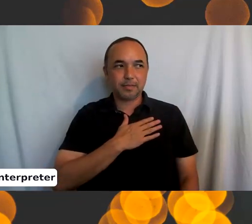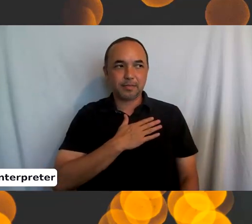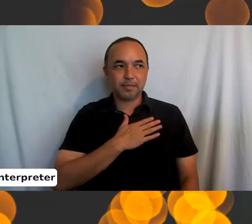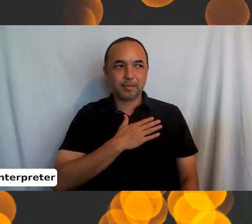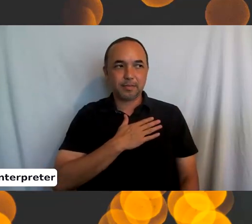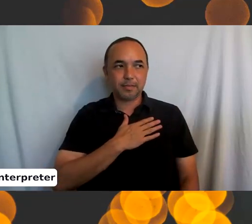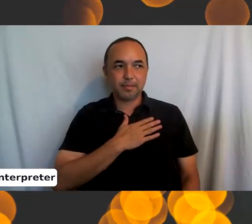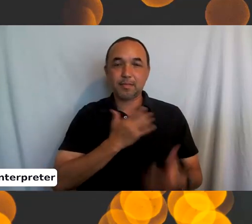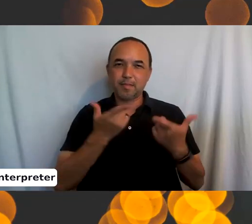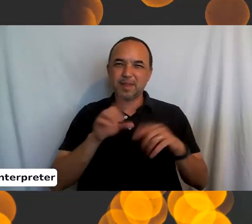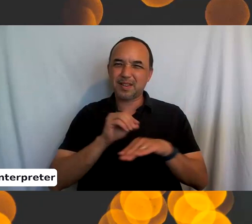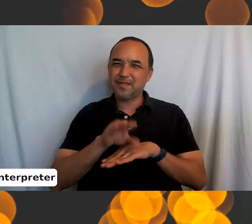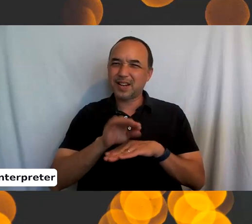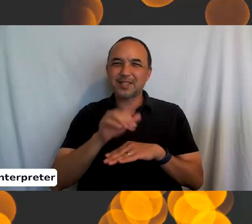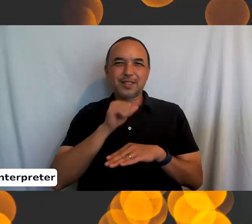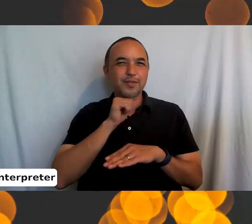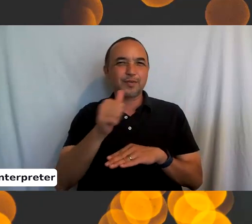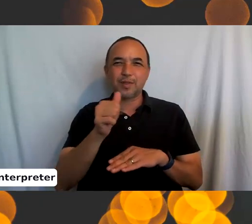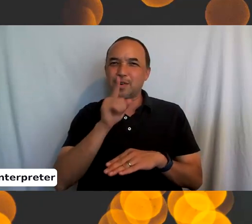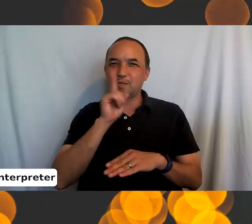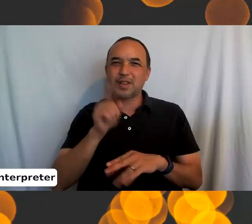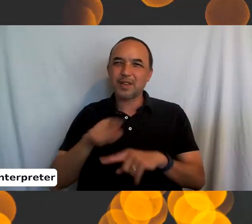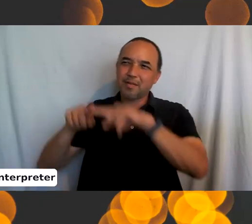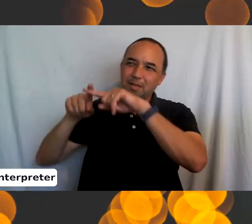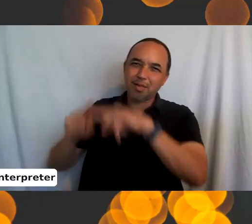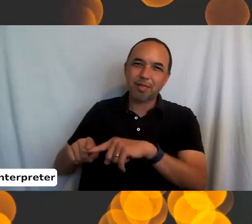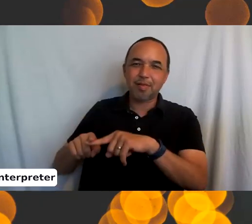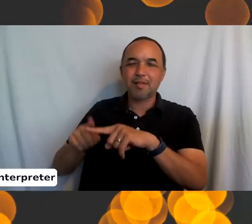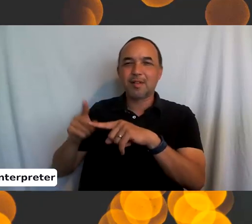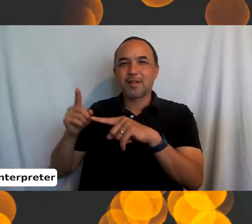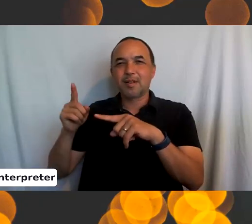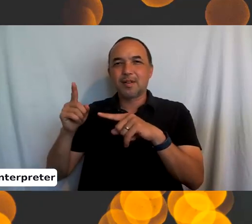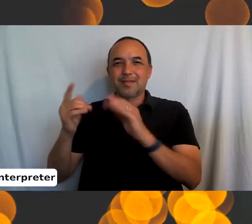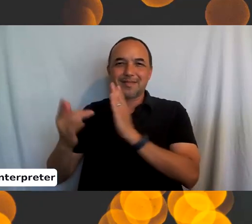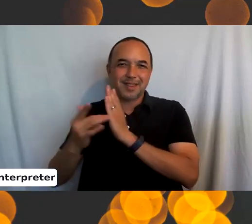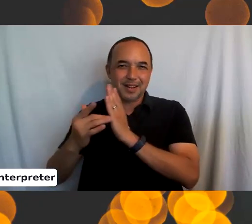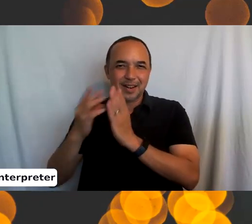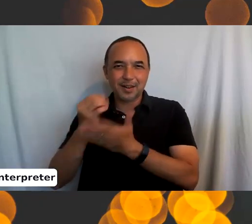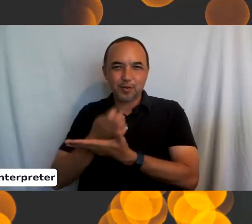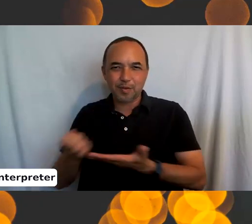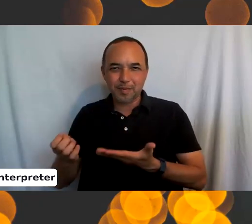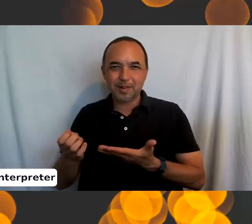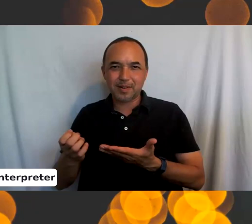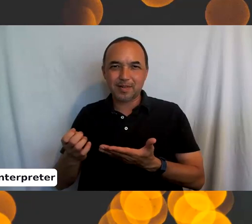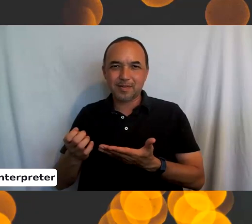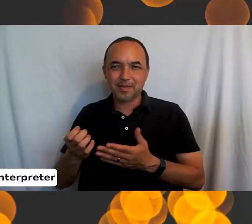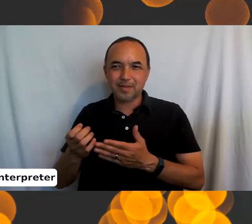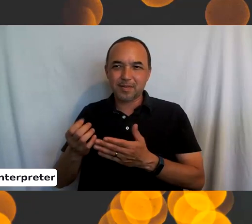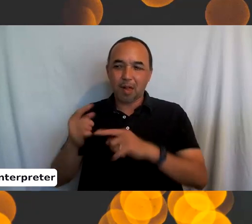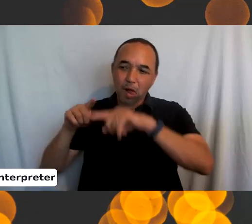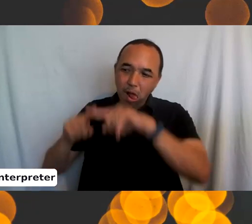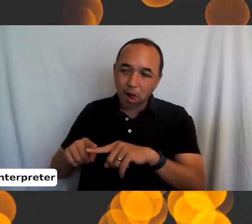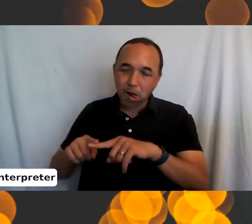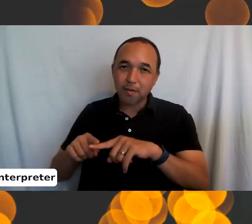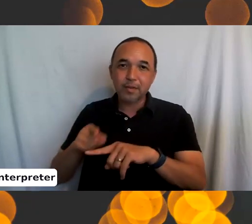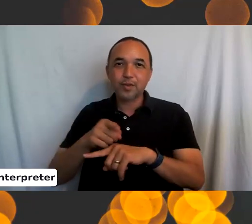advice is to not get so caught up in tech and the equipment that you don't have your experiences and your personal experiences. You know